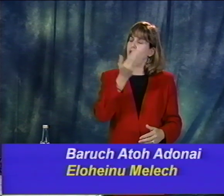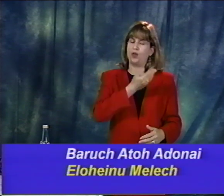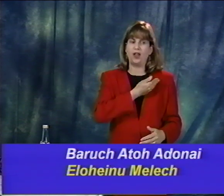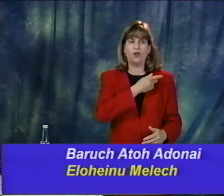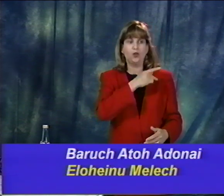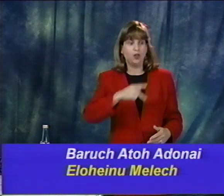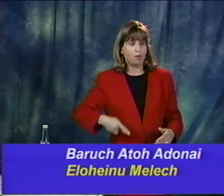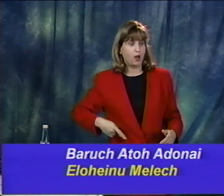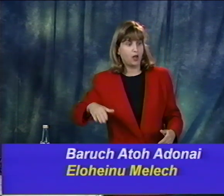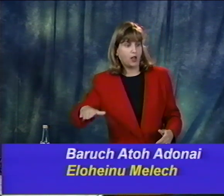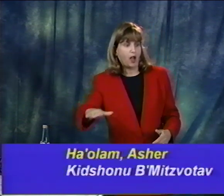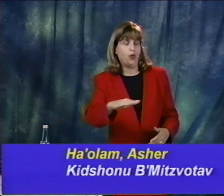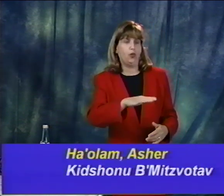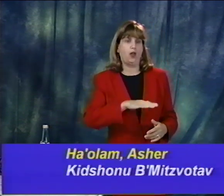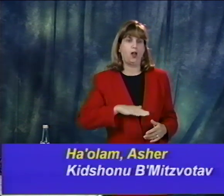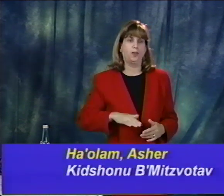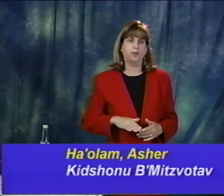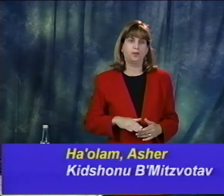Adonai Eloheinu melech haolam,